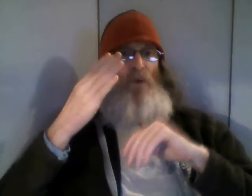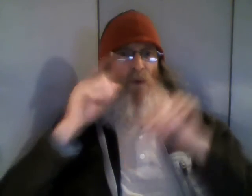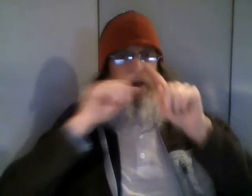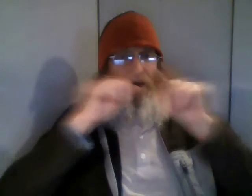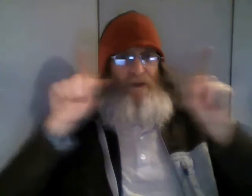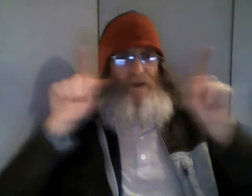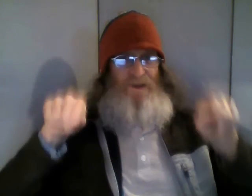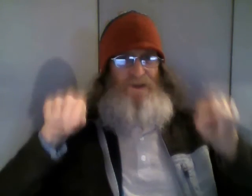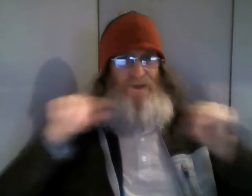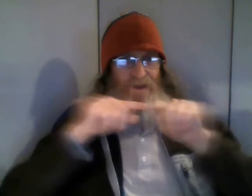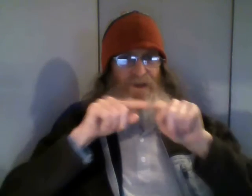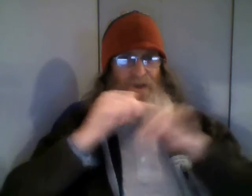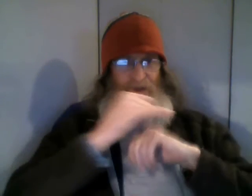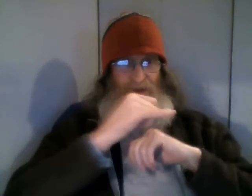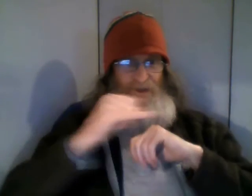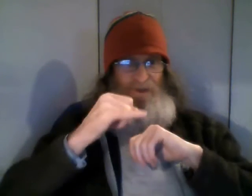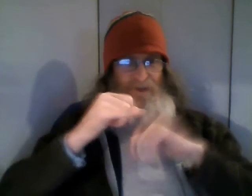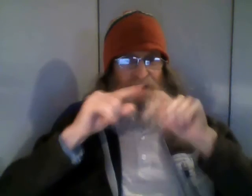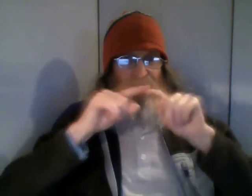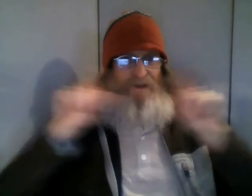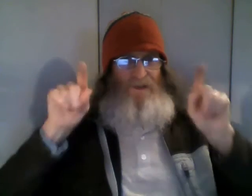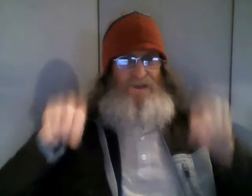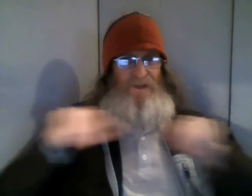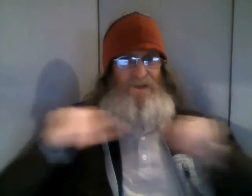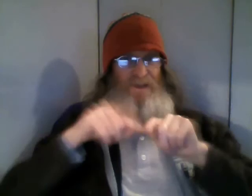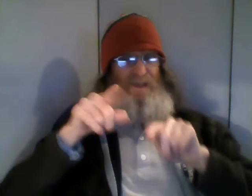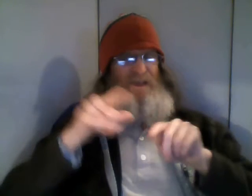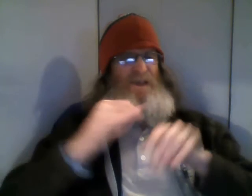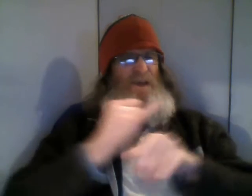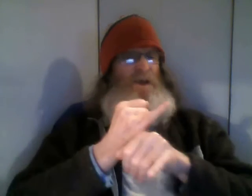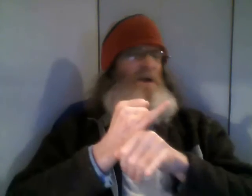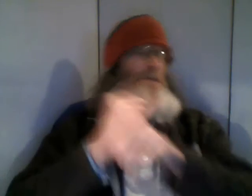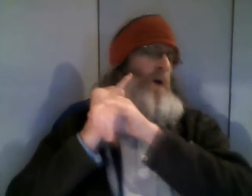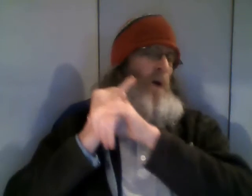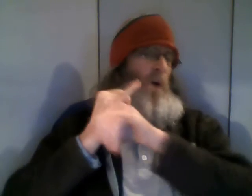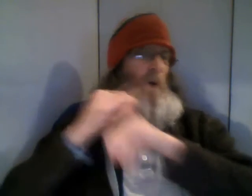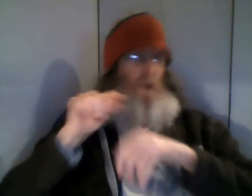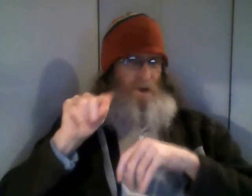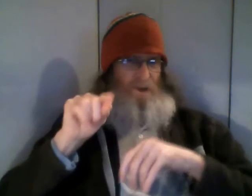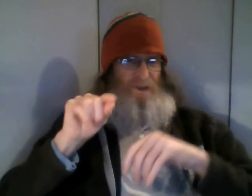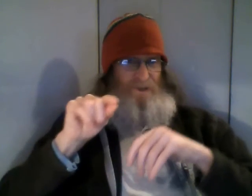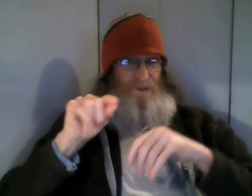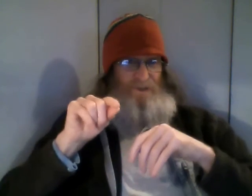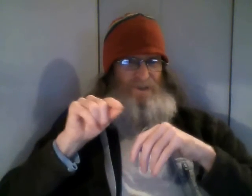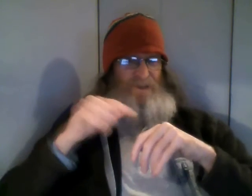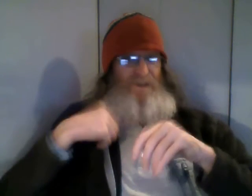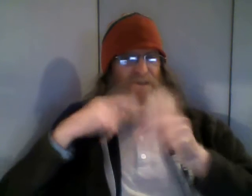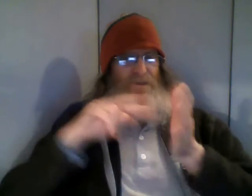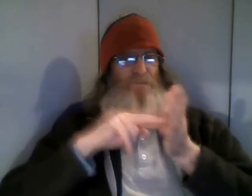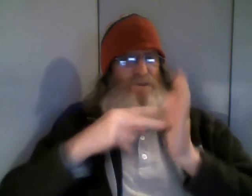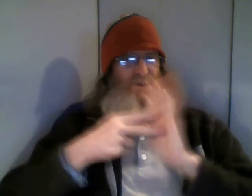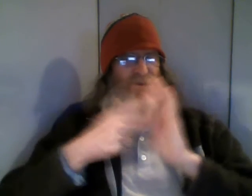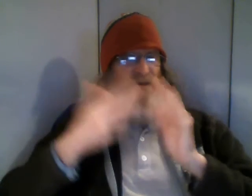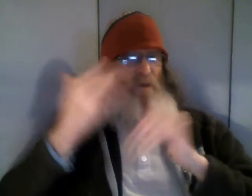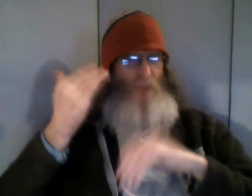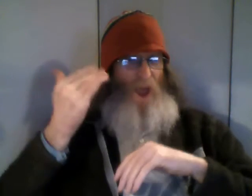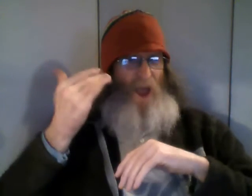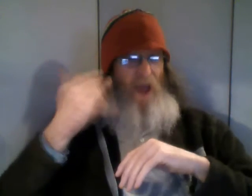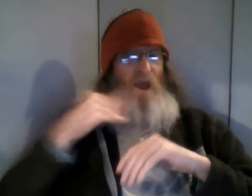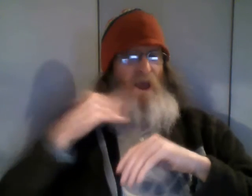This is a message about rising healthcare costs from Green Shield Canada, Canada's only national not-for-profit health and dental benefits specialist.